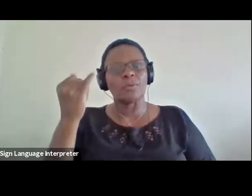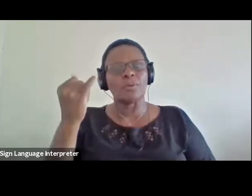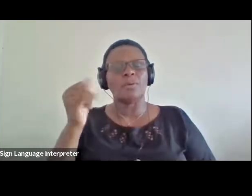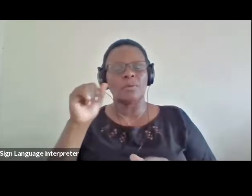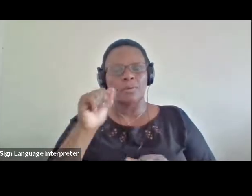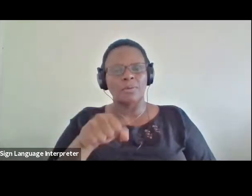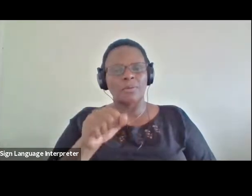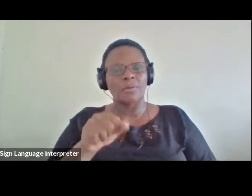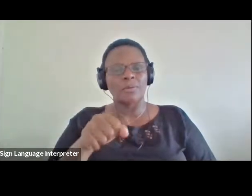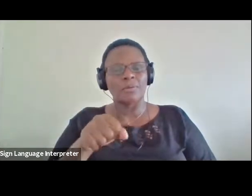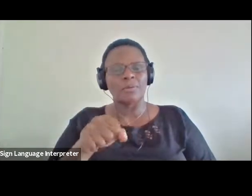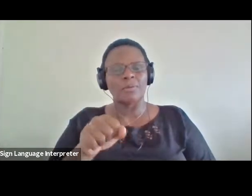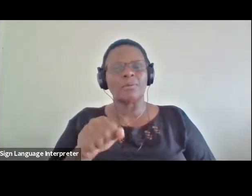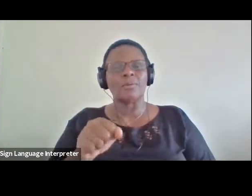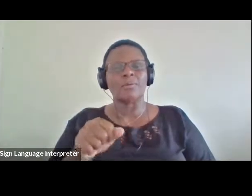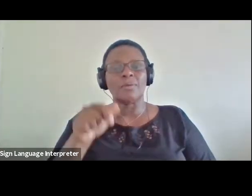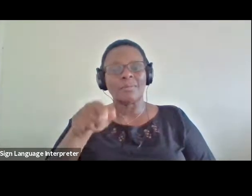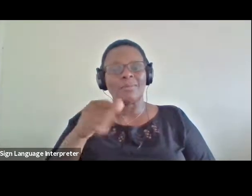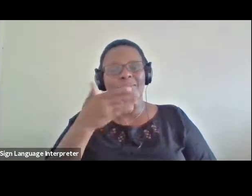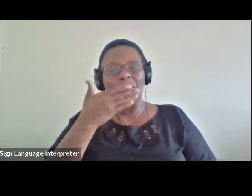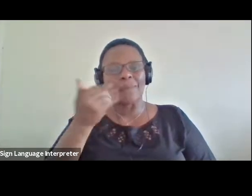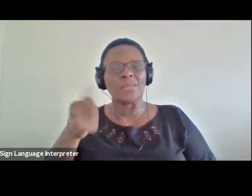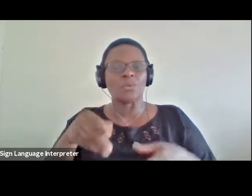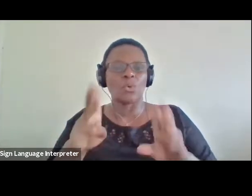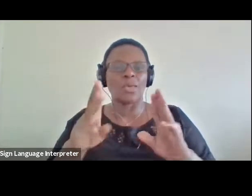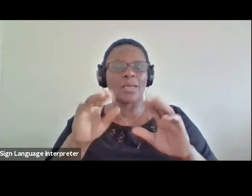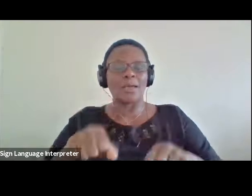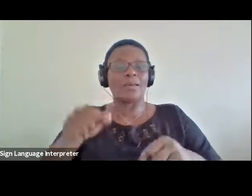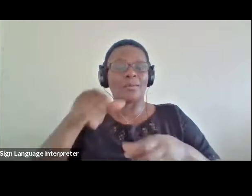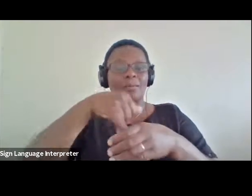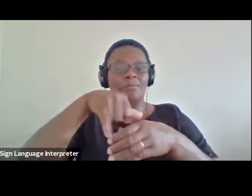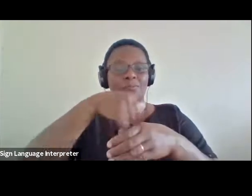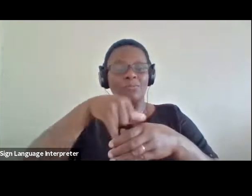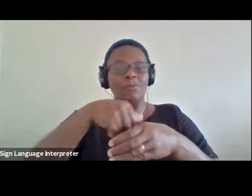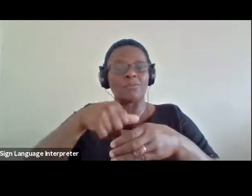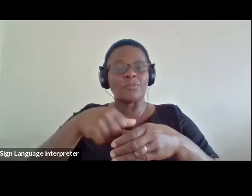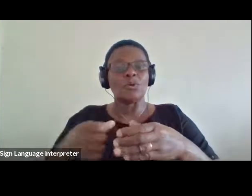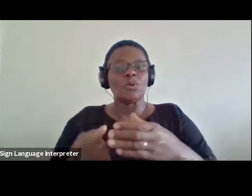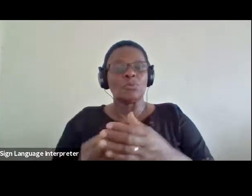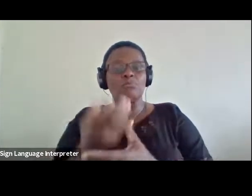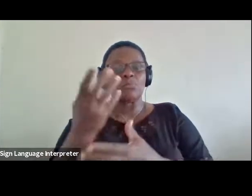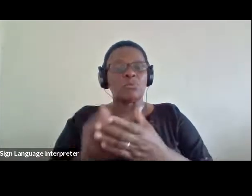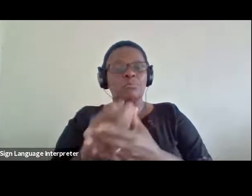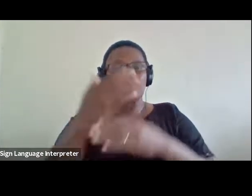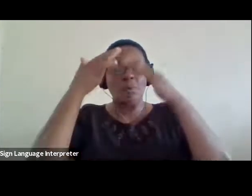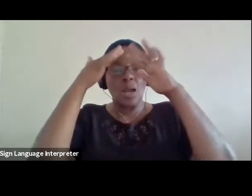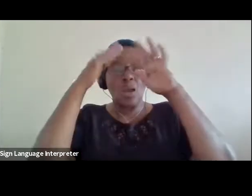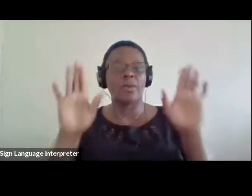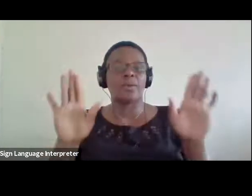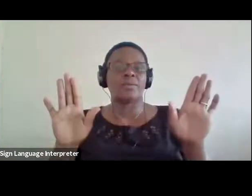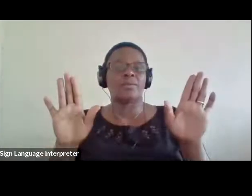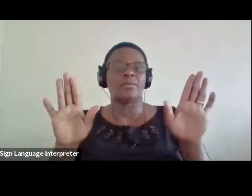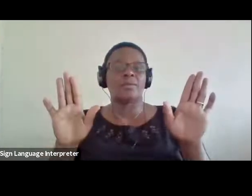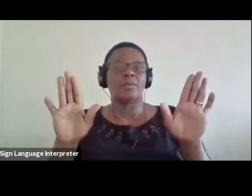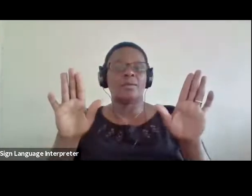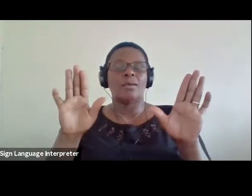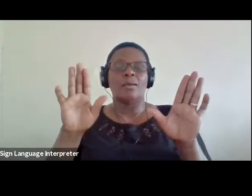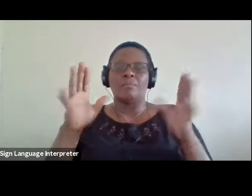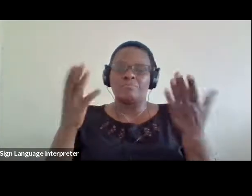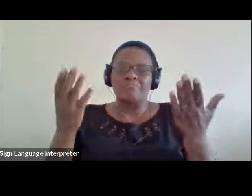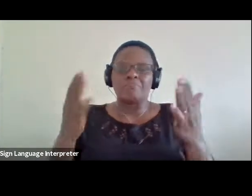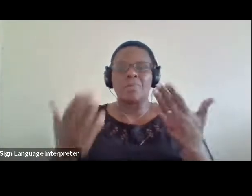way that we could get involved with trying to raise awareness in our governments? Is that by organizing type